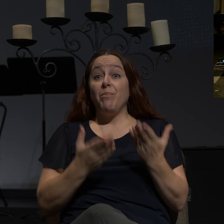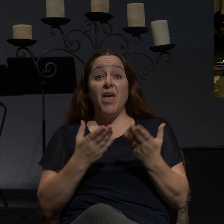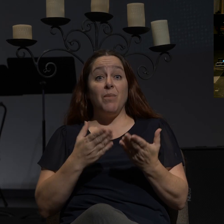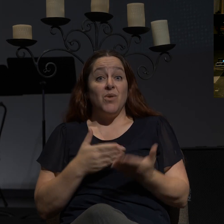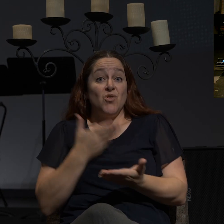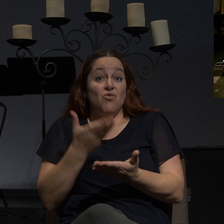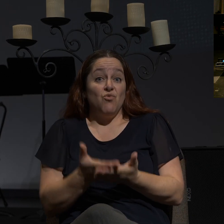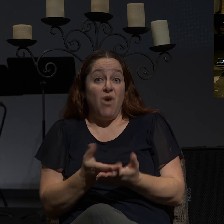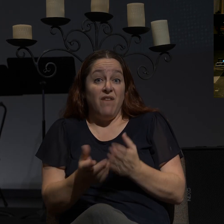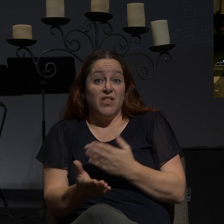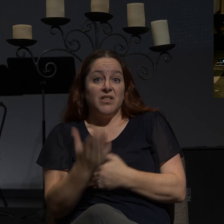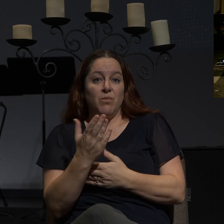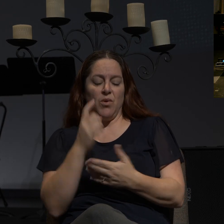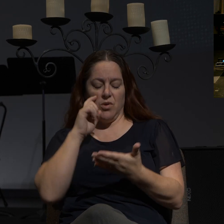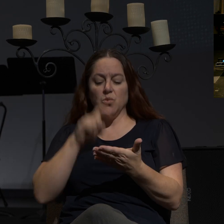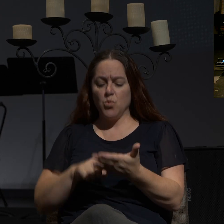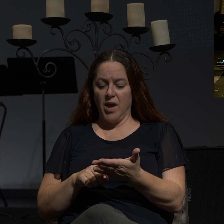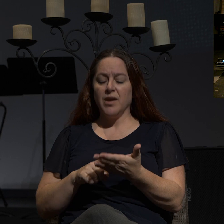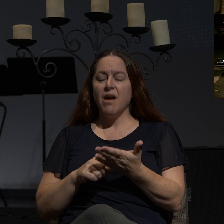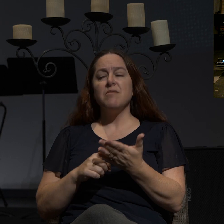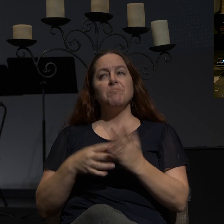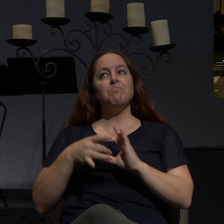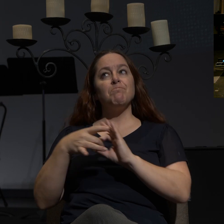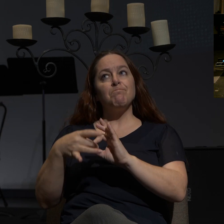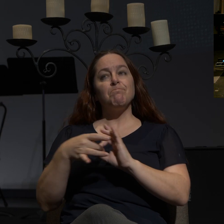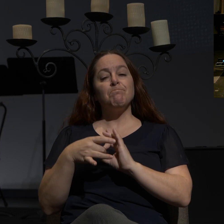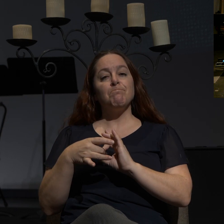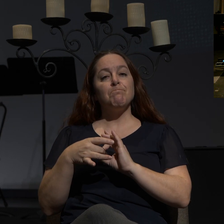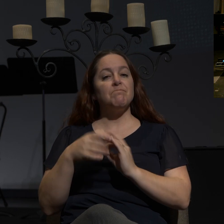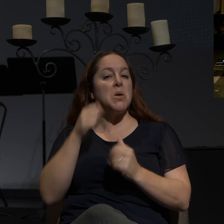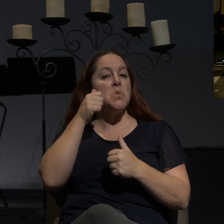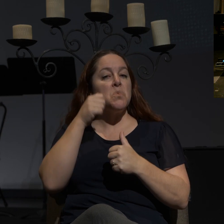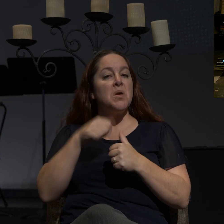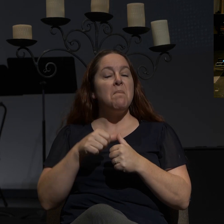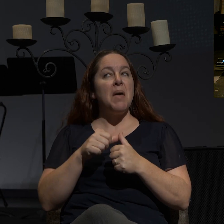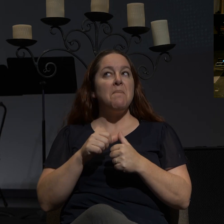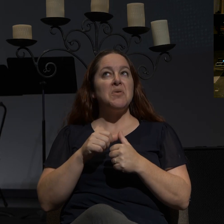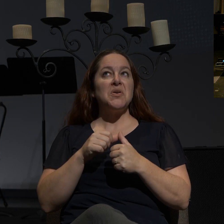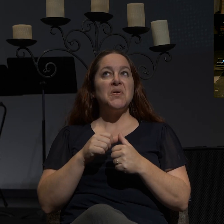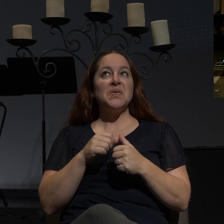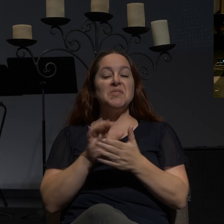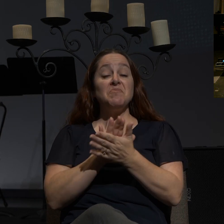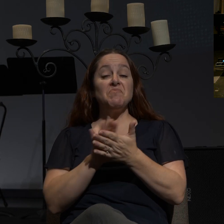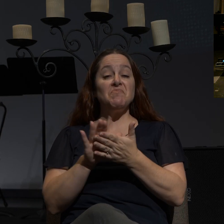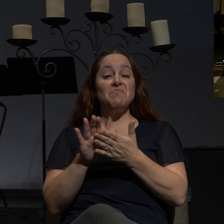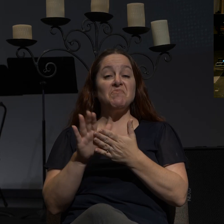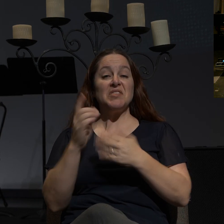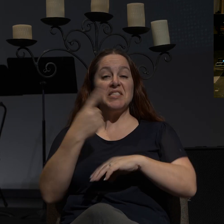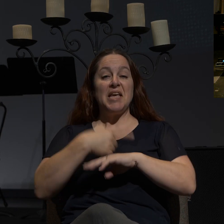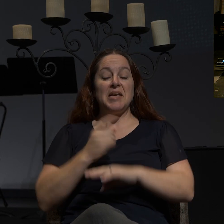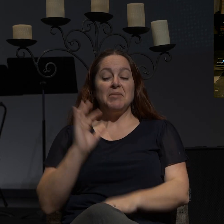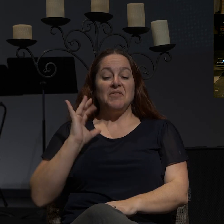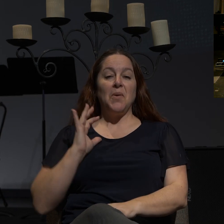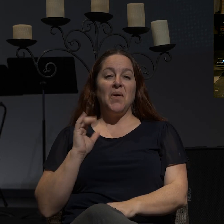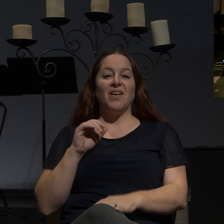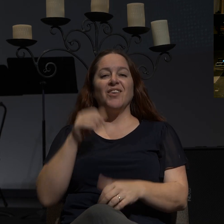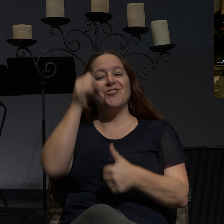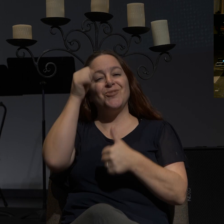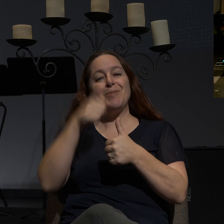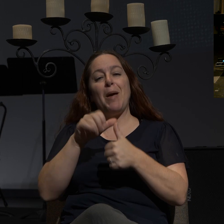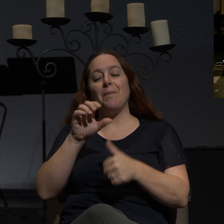you recognize a relationship with God. Oh, you can remember the cozy days. You can remember snuggle time with